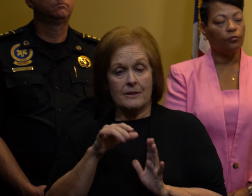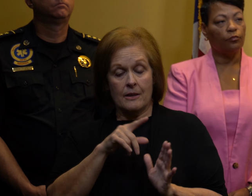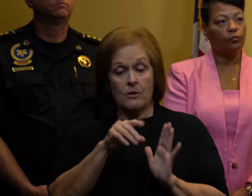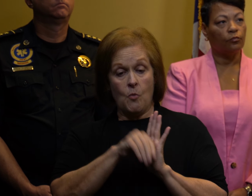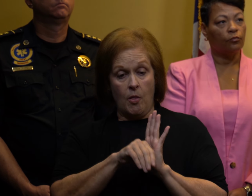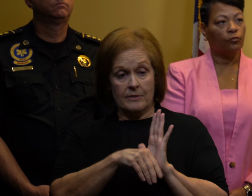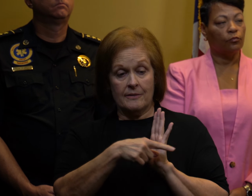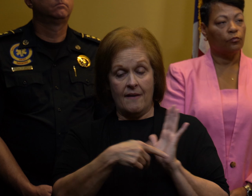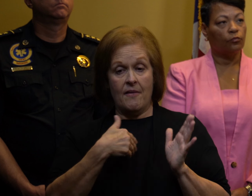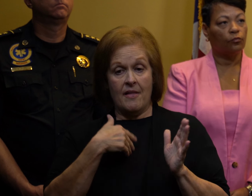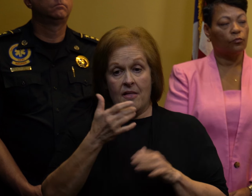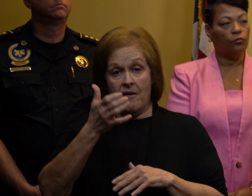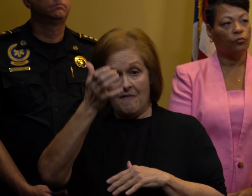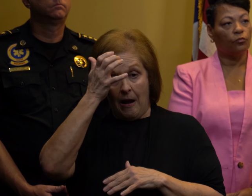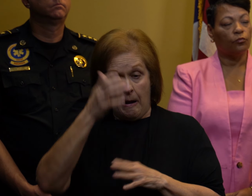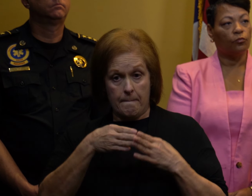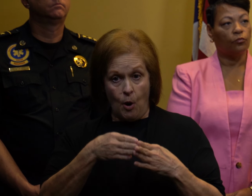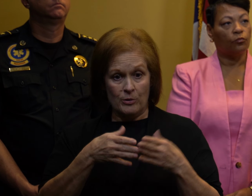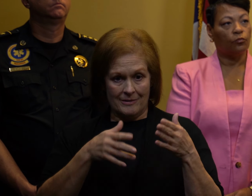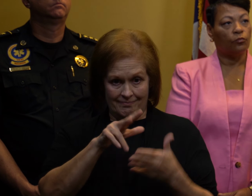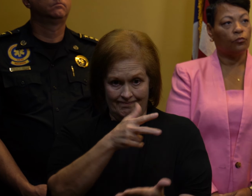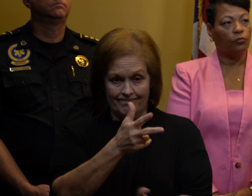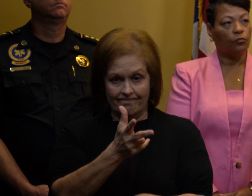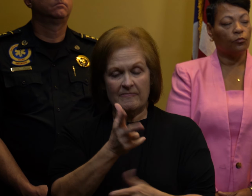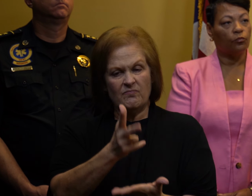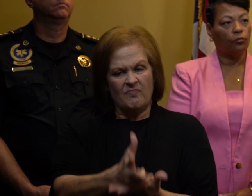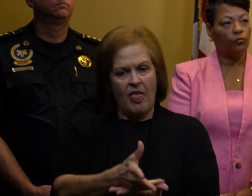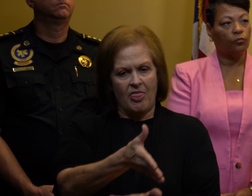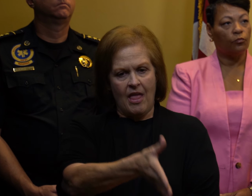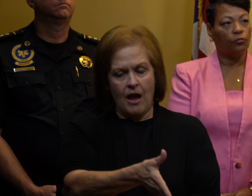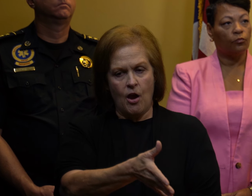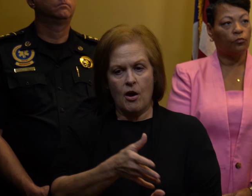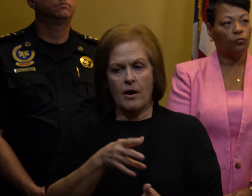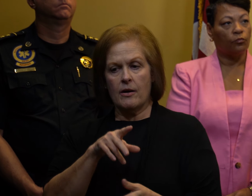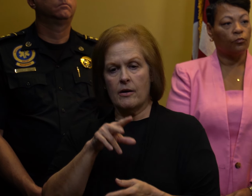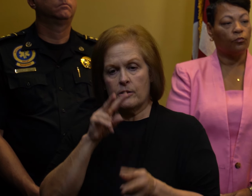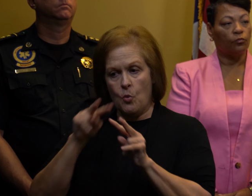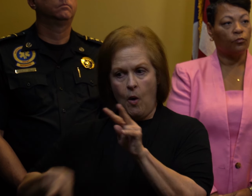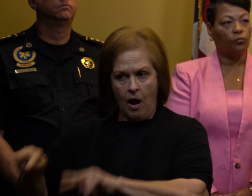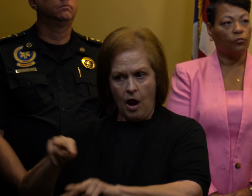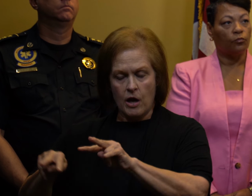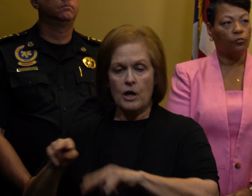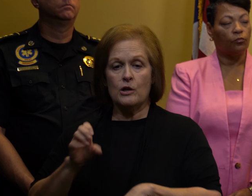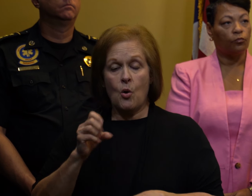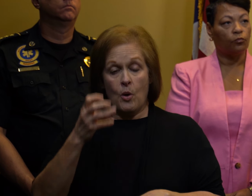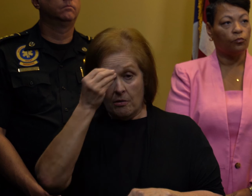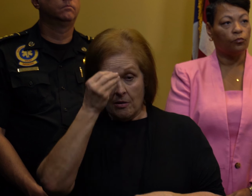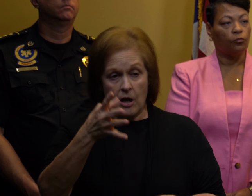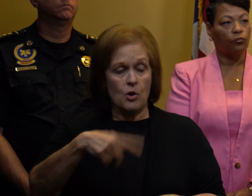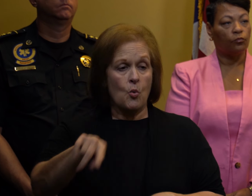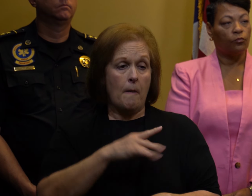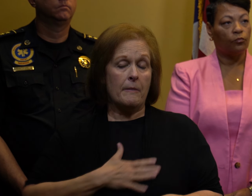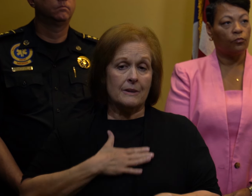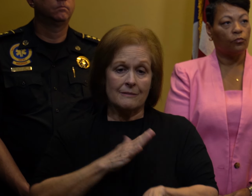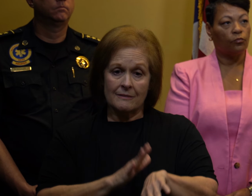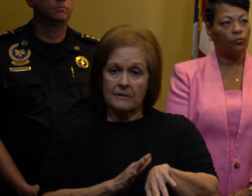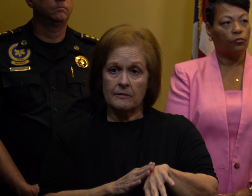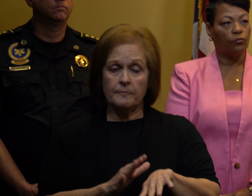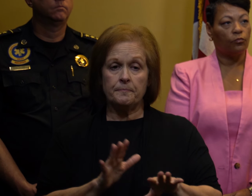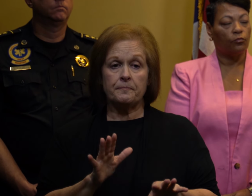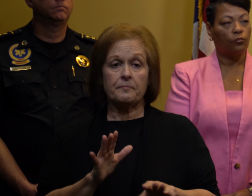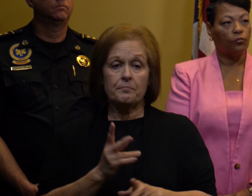and their police resources to look for this as well. And we're just asking the public really take caution with any,